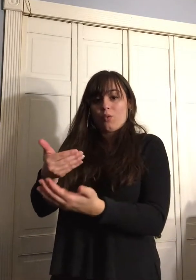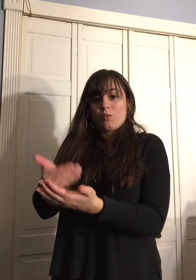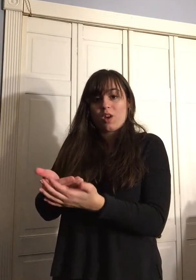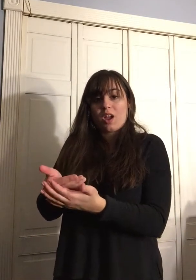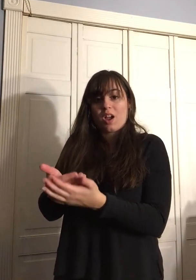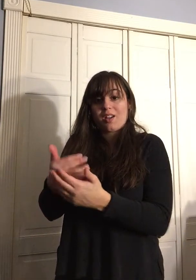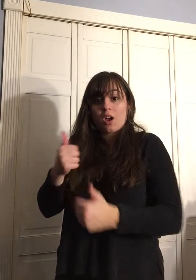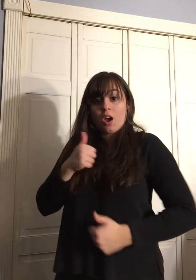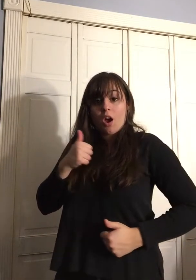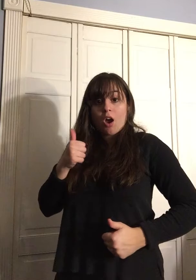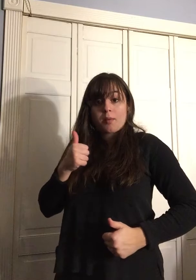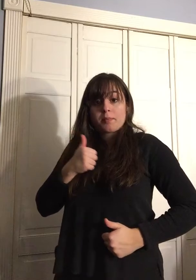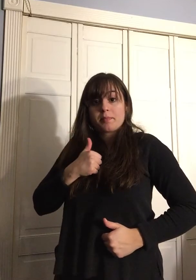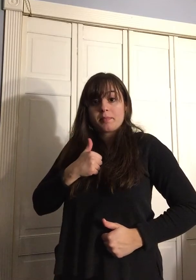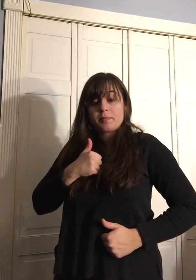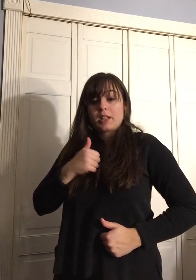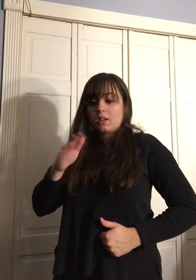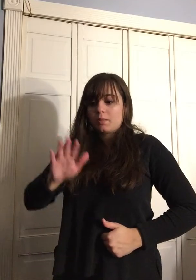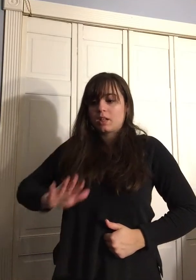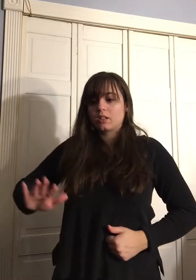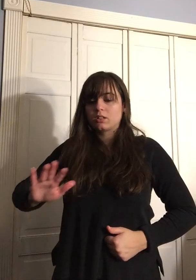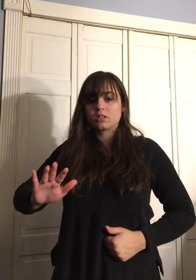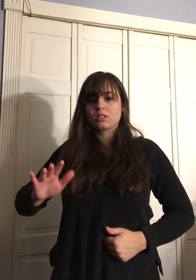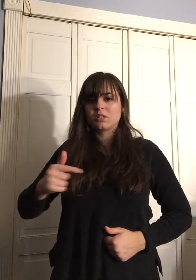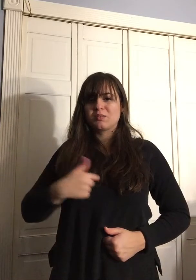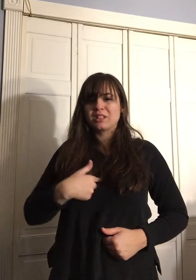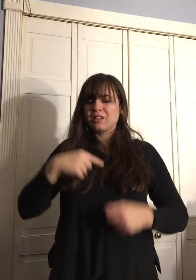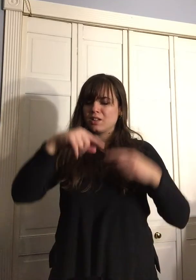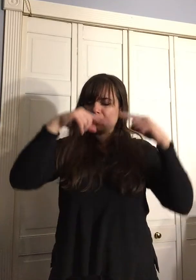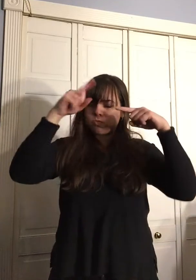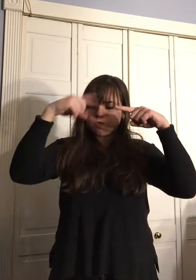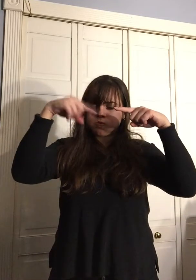him, okay, I'll walk with you." And I got up.